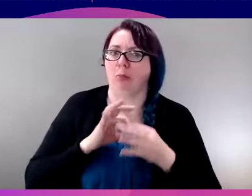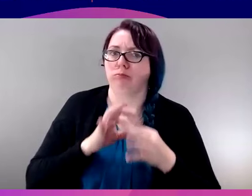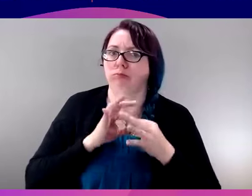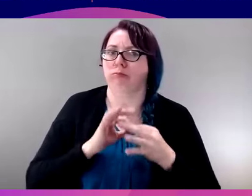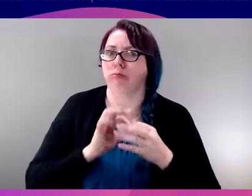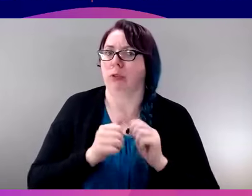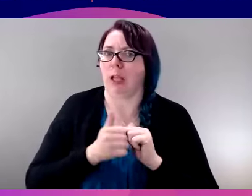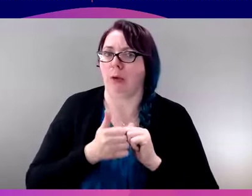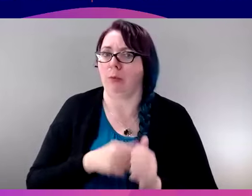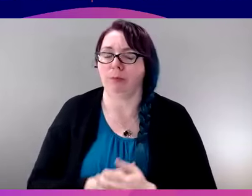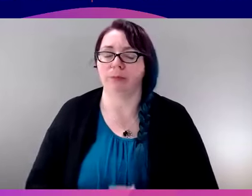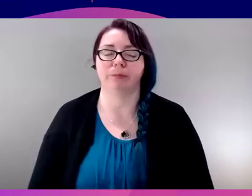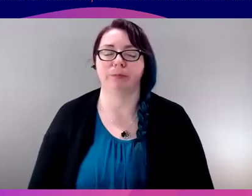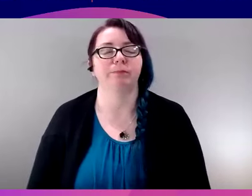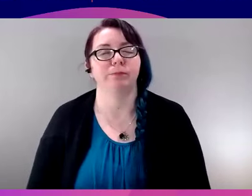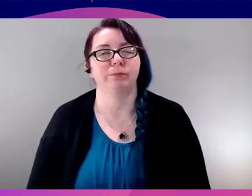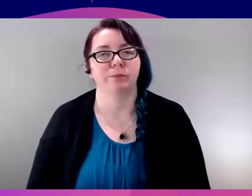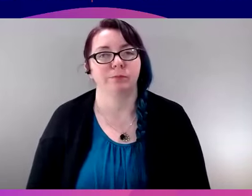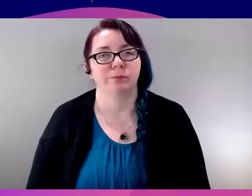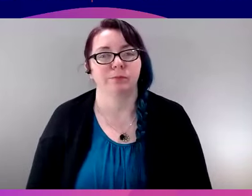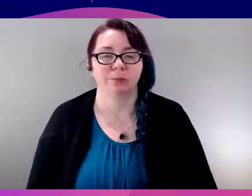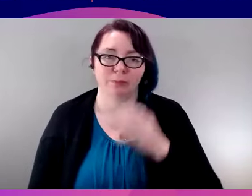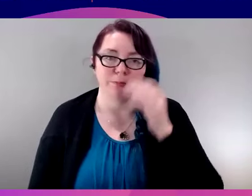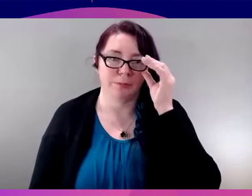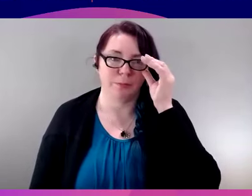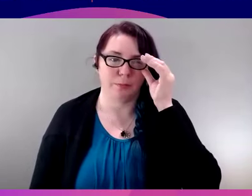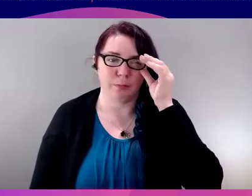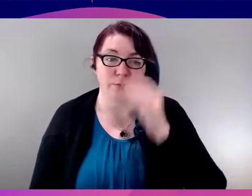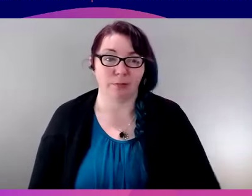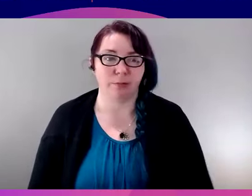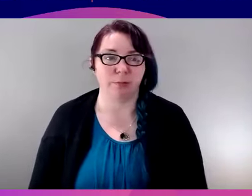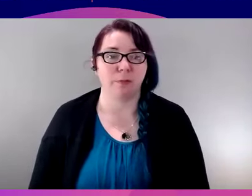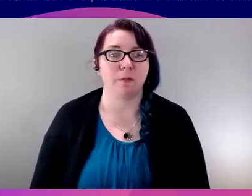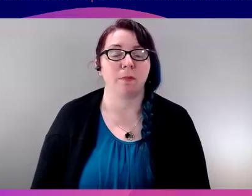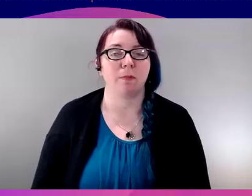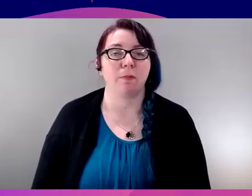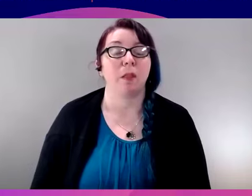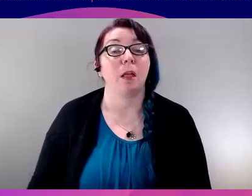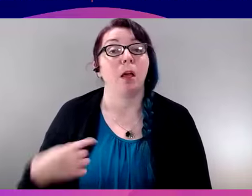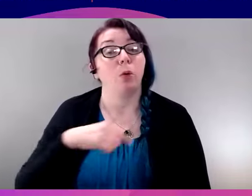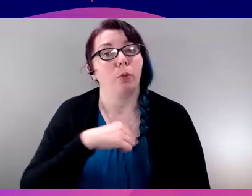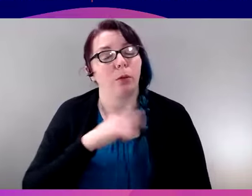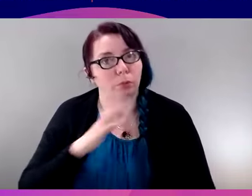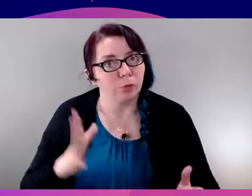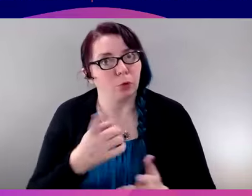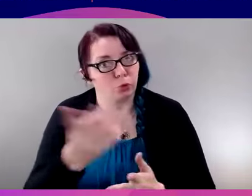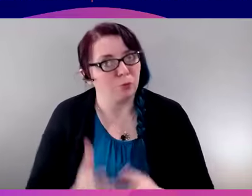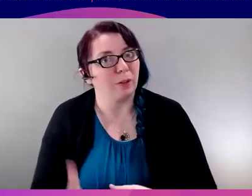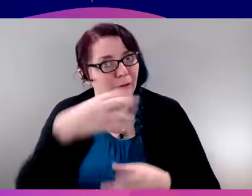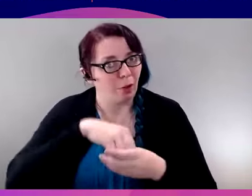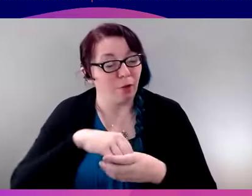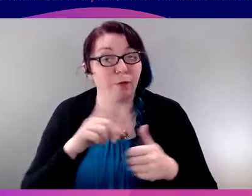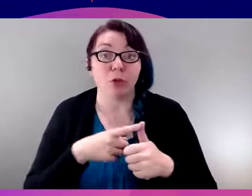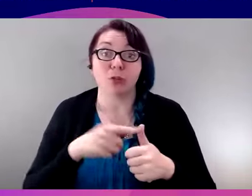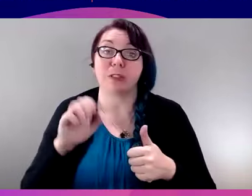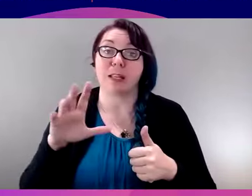We would really love for everyone here today to get involved, and there are some really easy ways to do that. We encourage you to sign up for the ACT